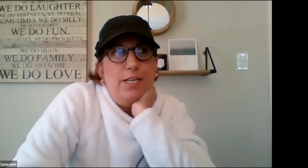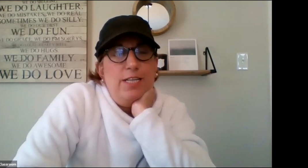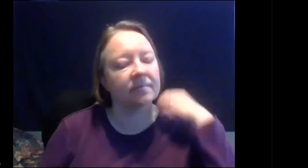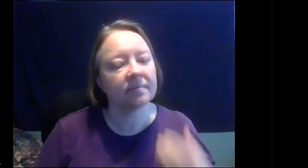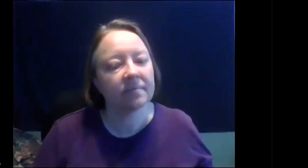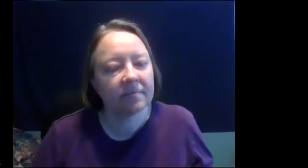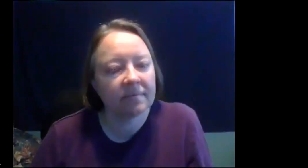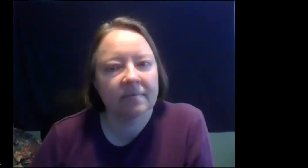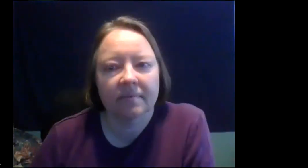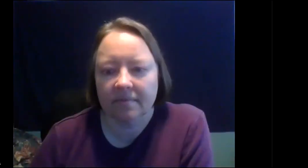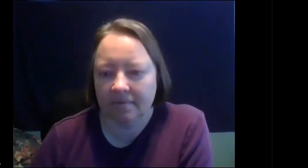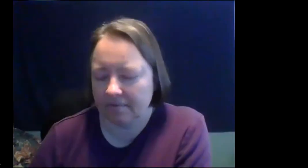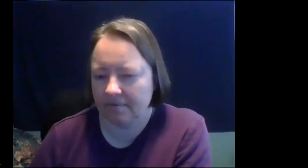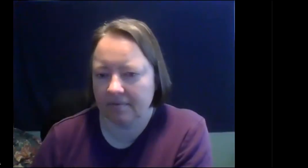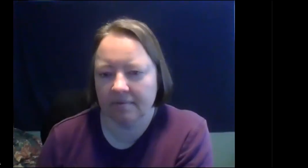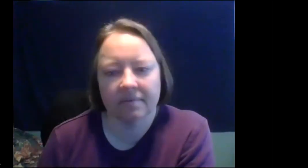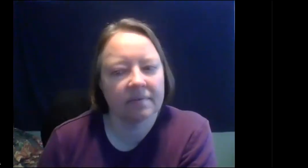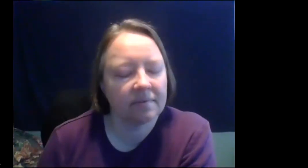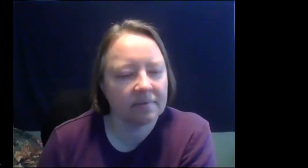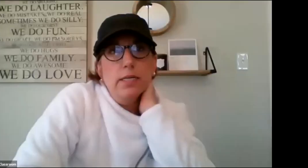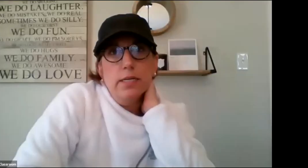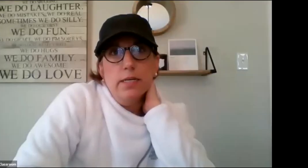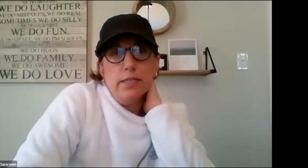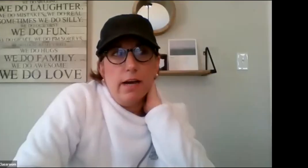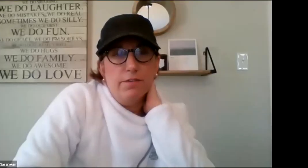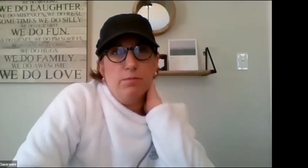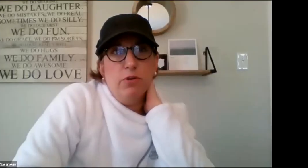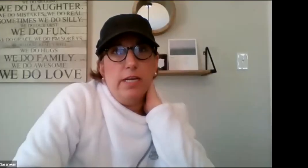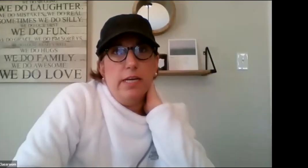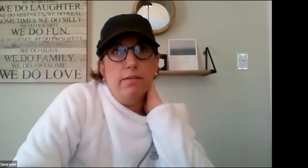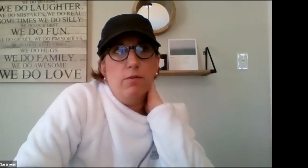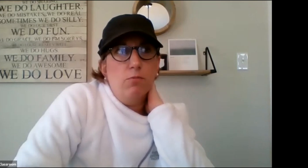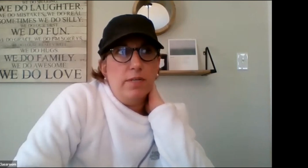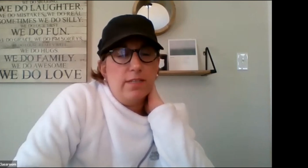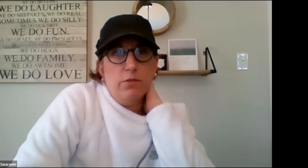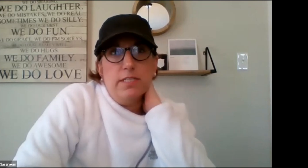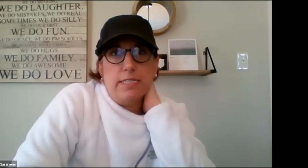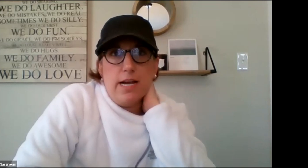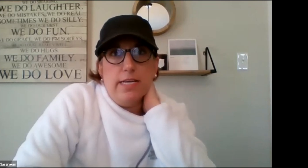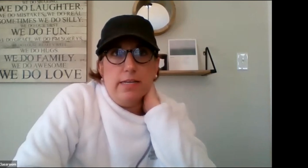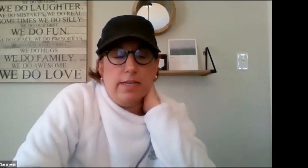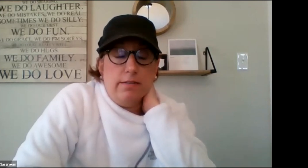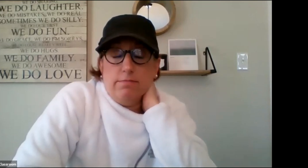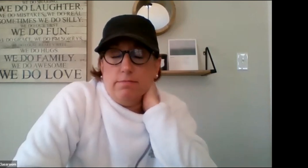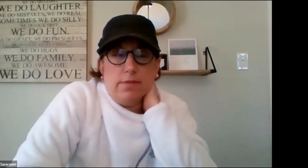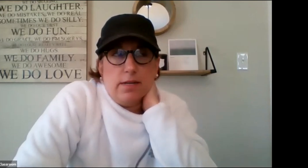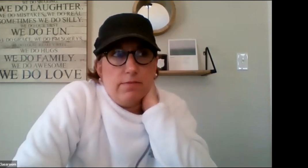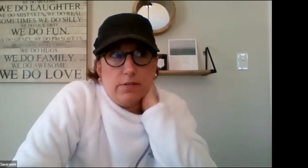is there a concern among the deaf community when someone is signing like a